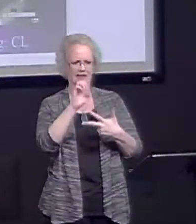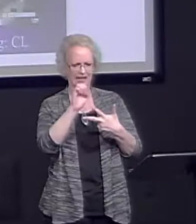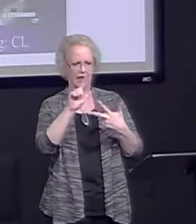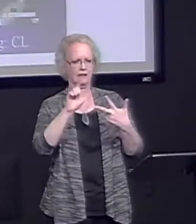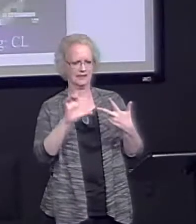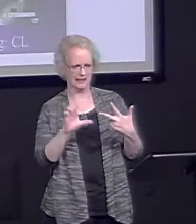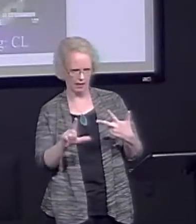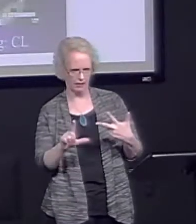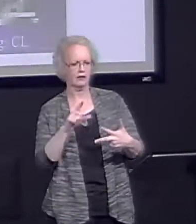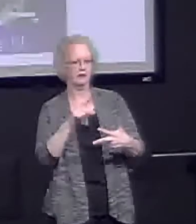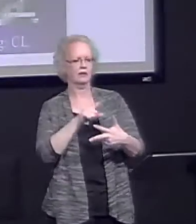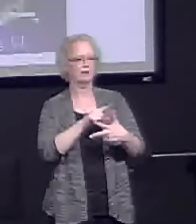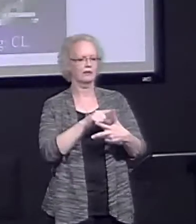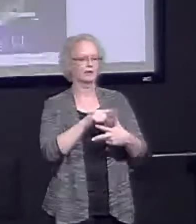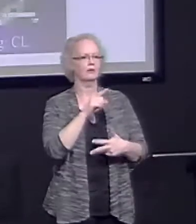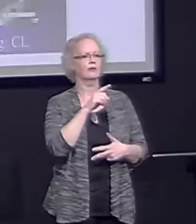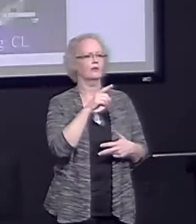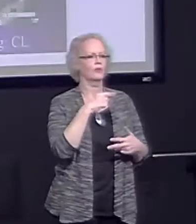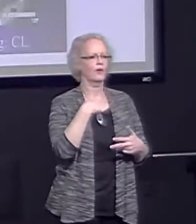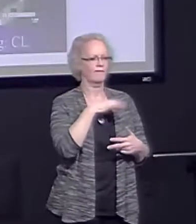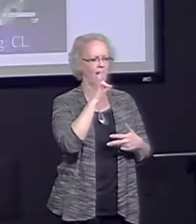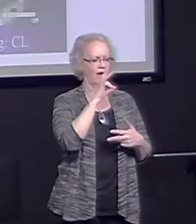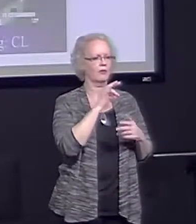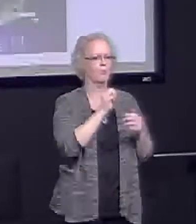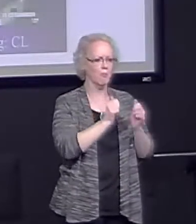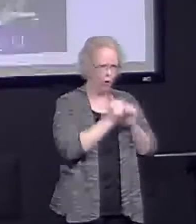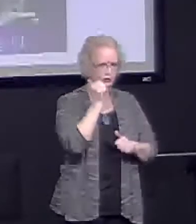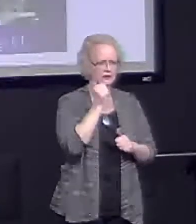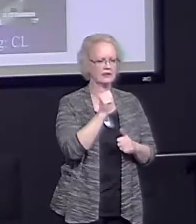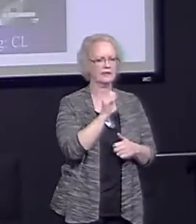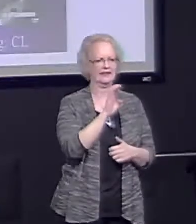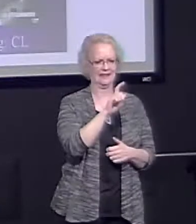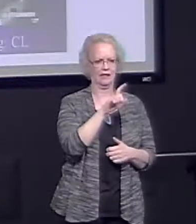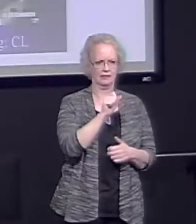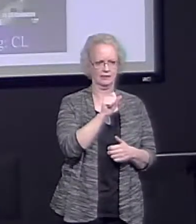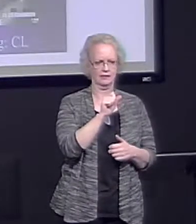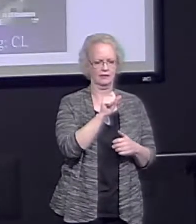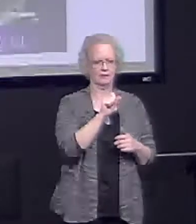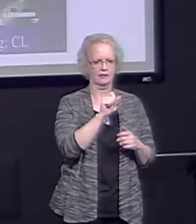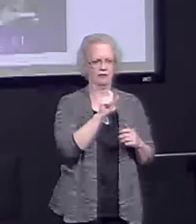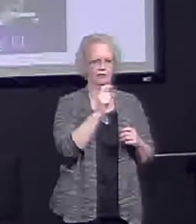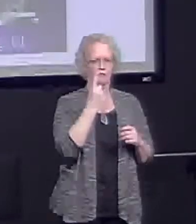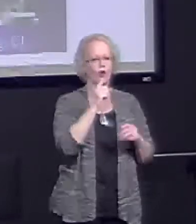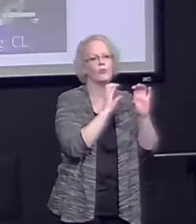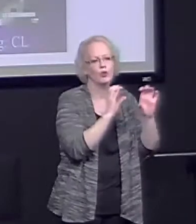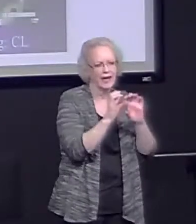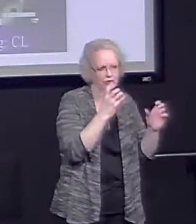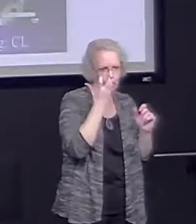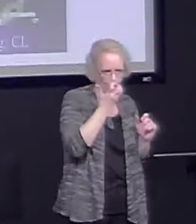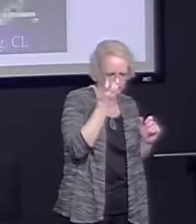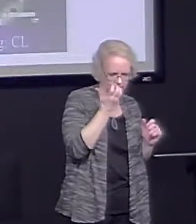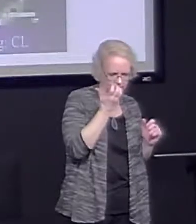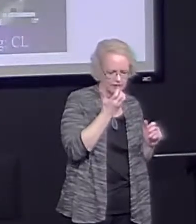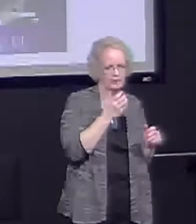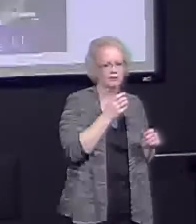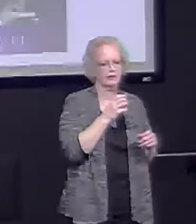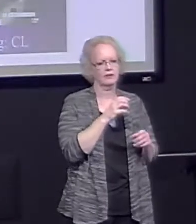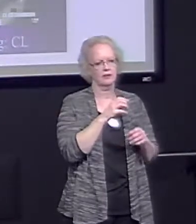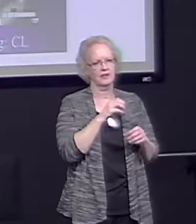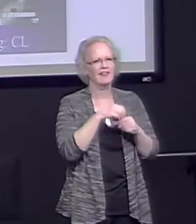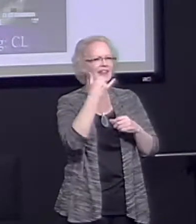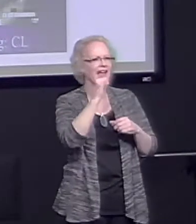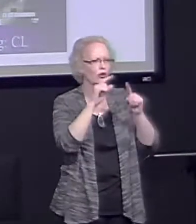these three areas. And that's the one where we find the most cells that are selected for communication calls, shown by the